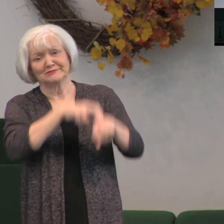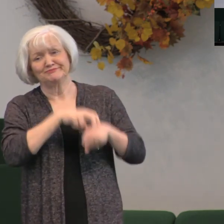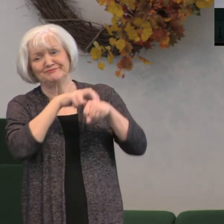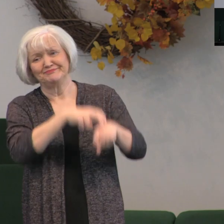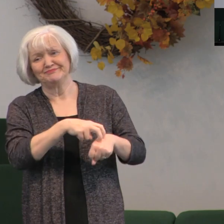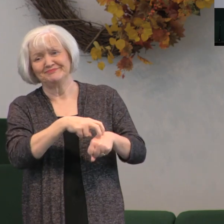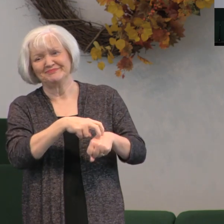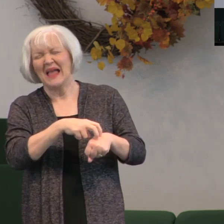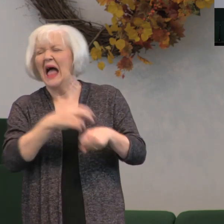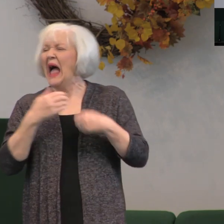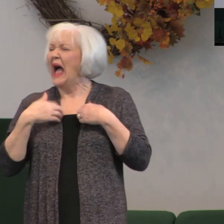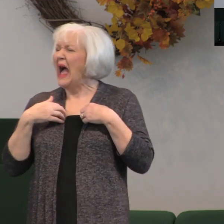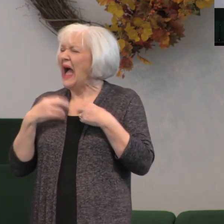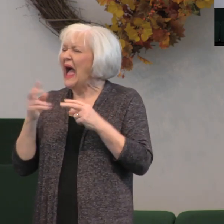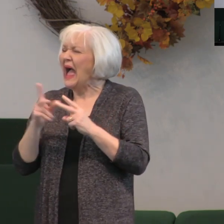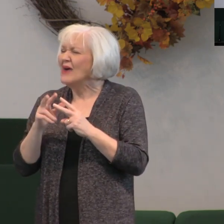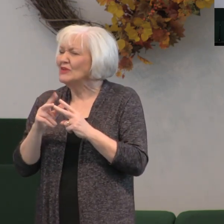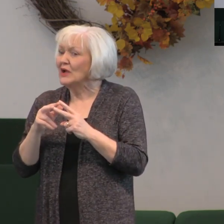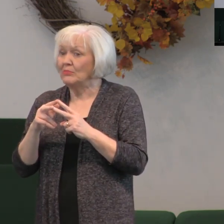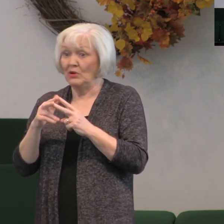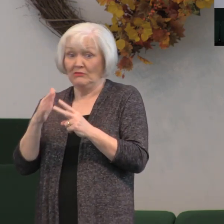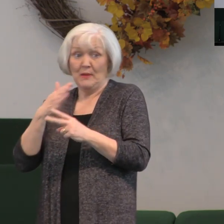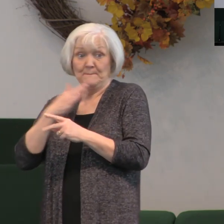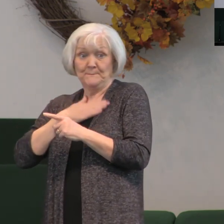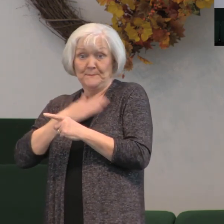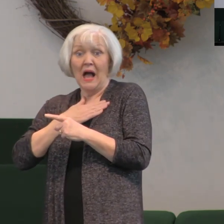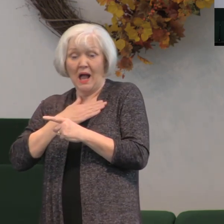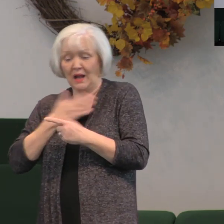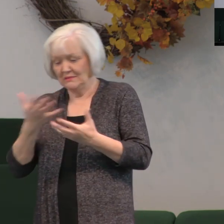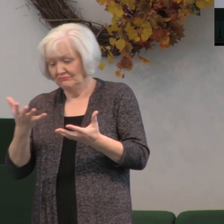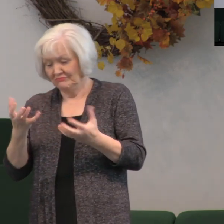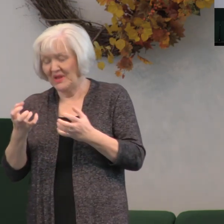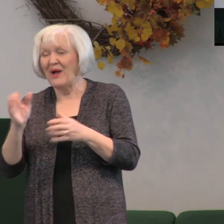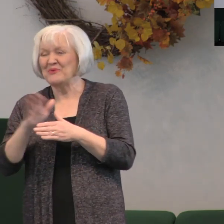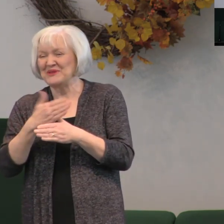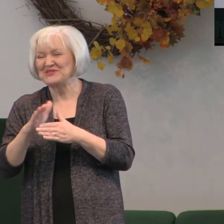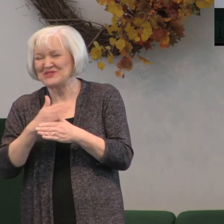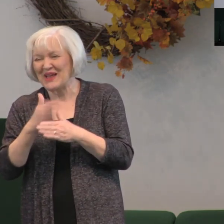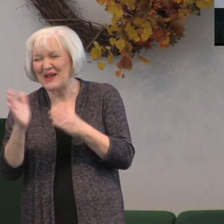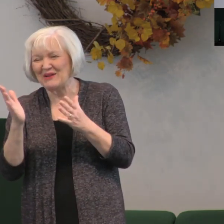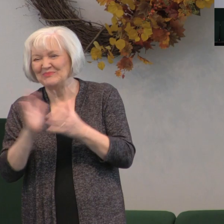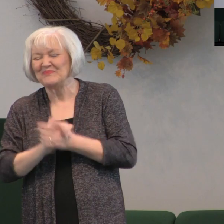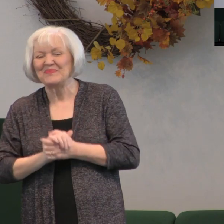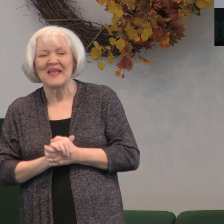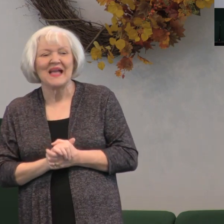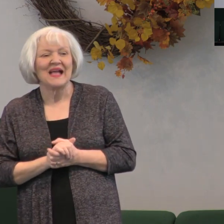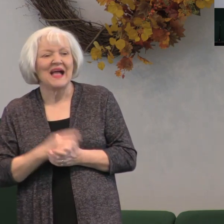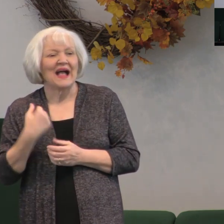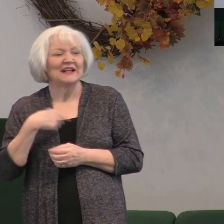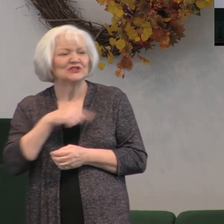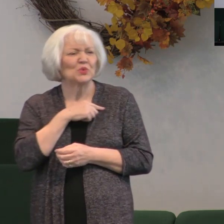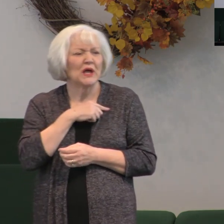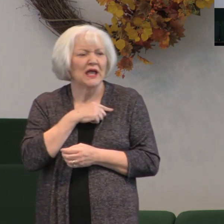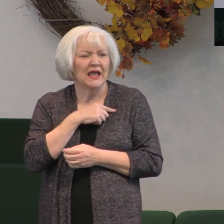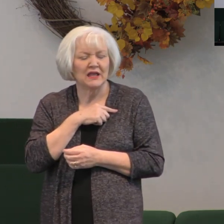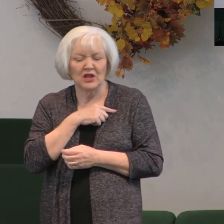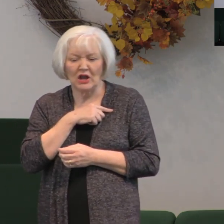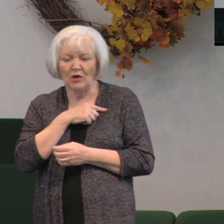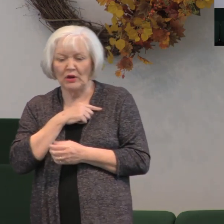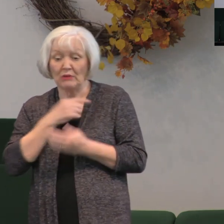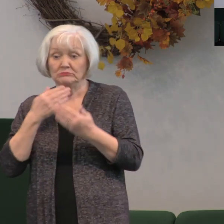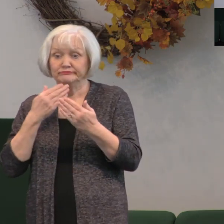I want to share a couple of mine with you this morning. As we kind of move our way towards the text.